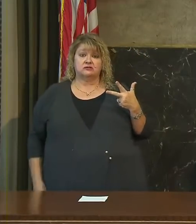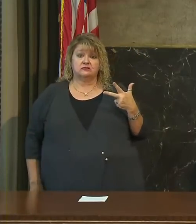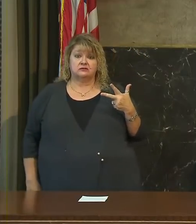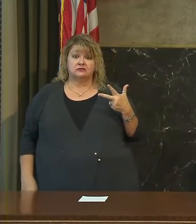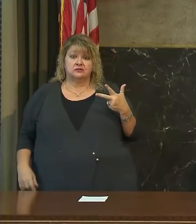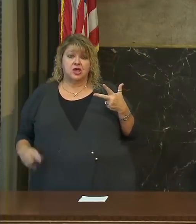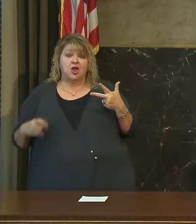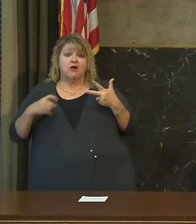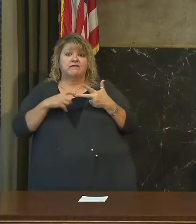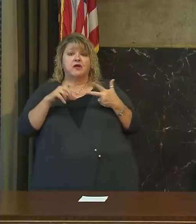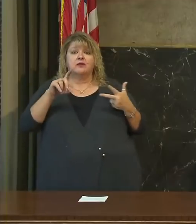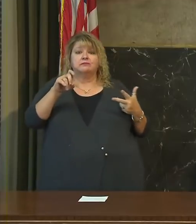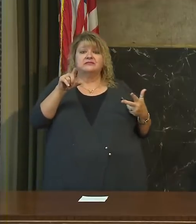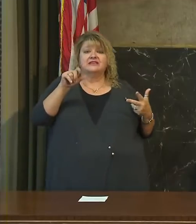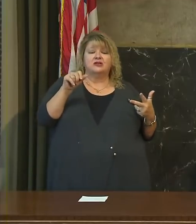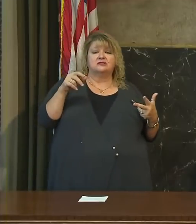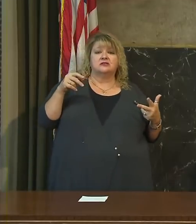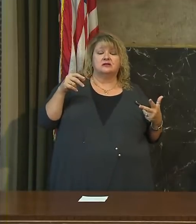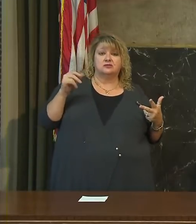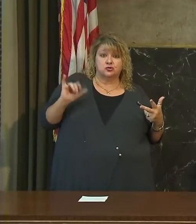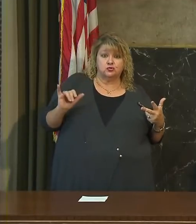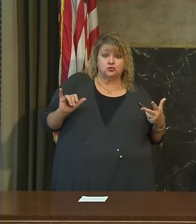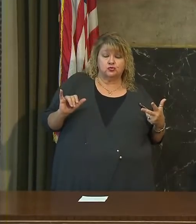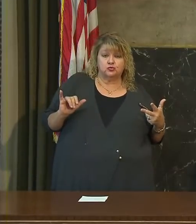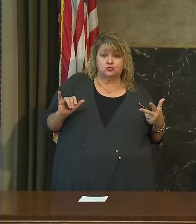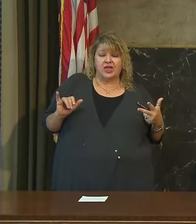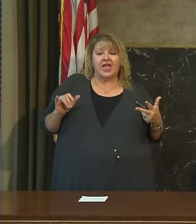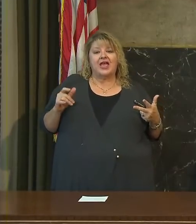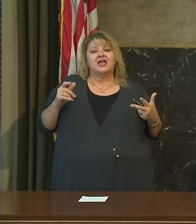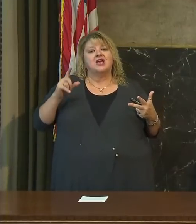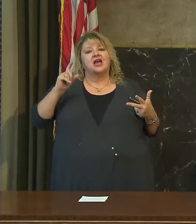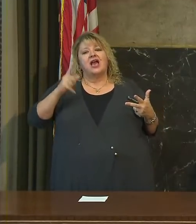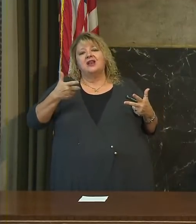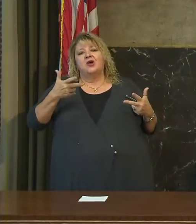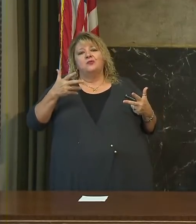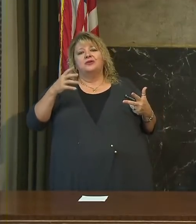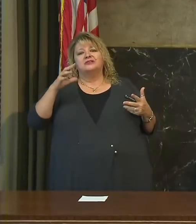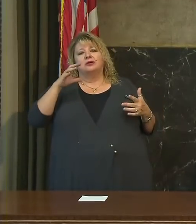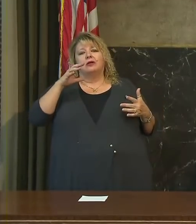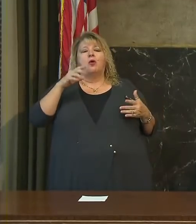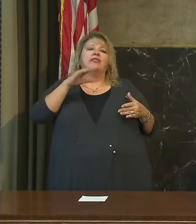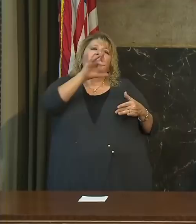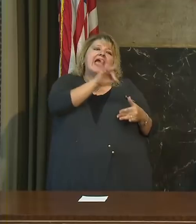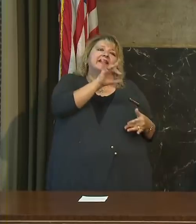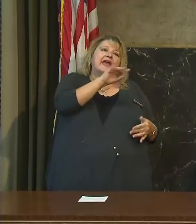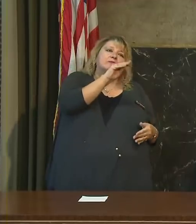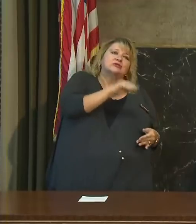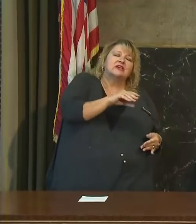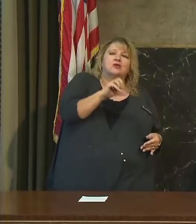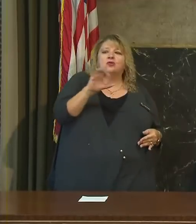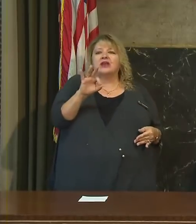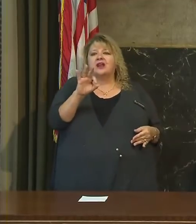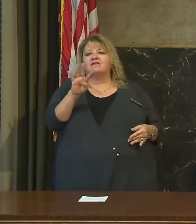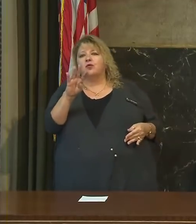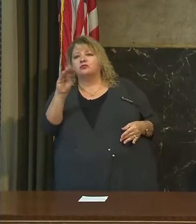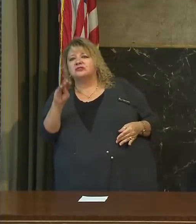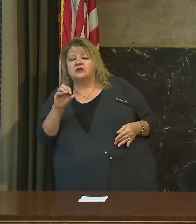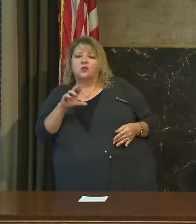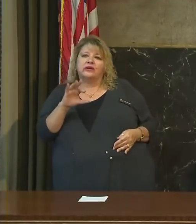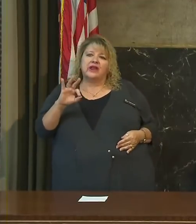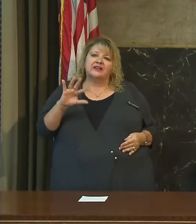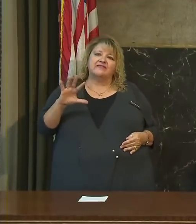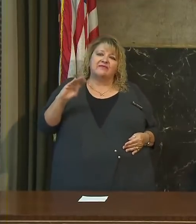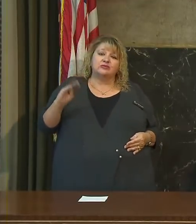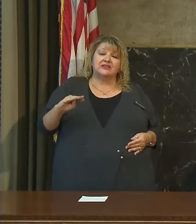Delta 2, and I'll remind, we kind of get caught up in this 88% versus 95%, 94%, but in the